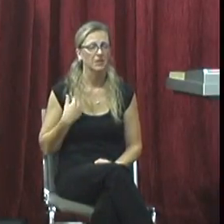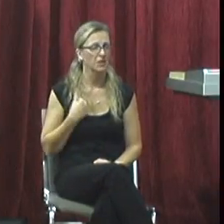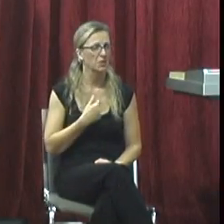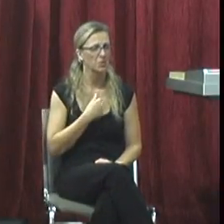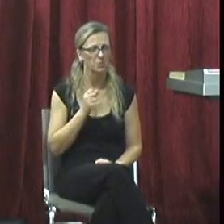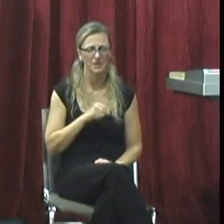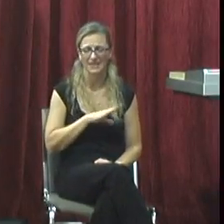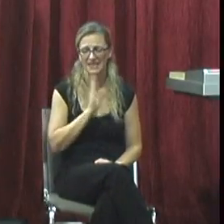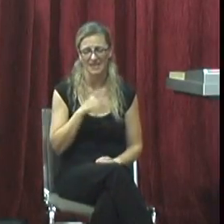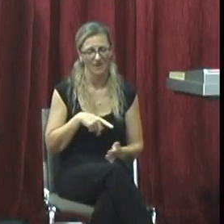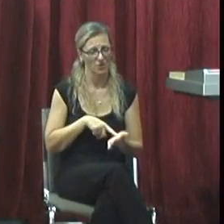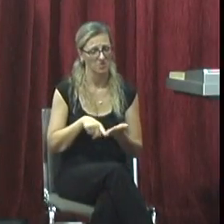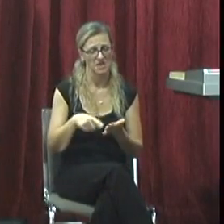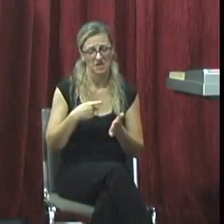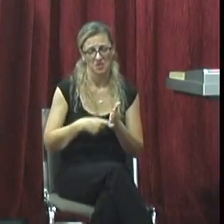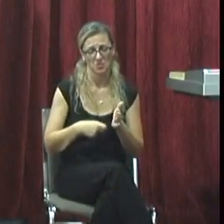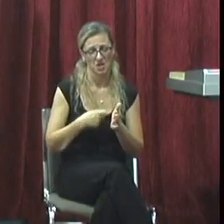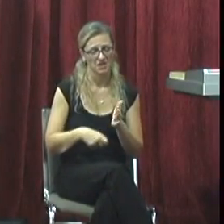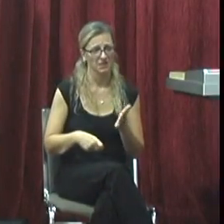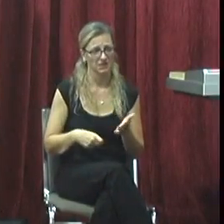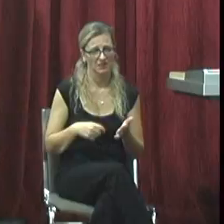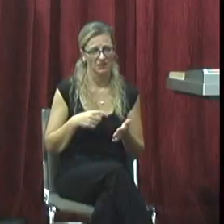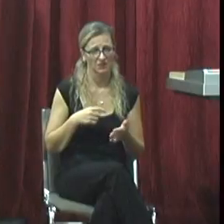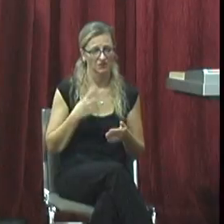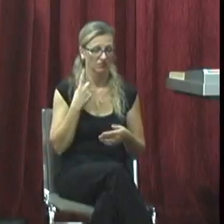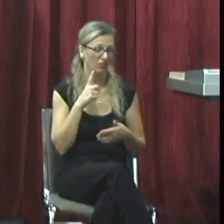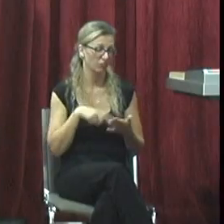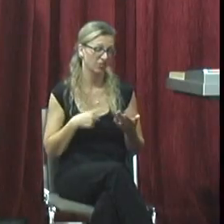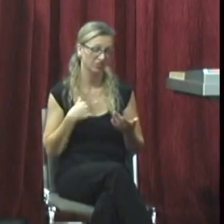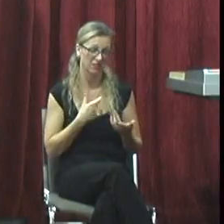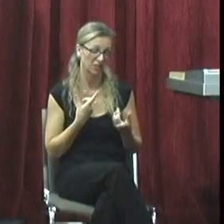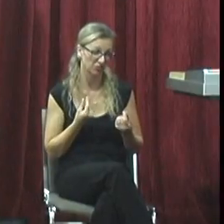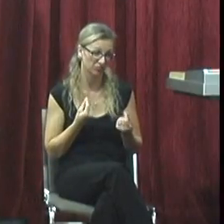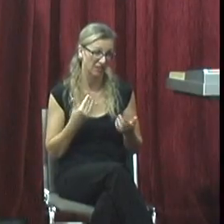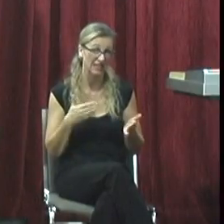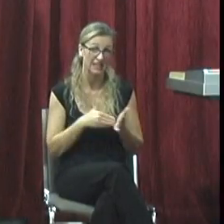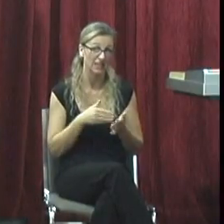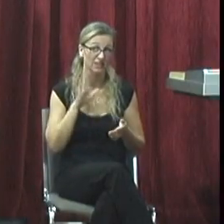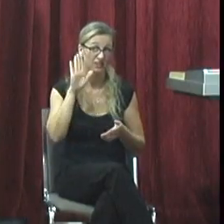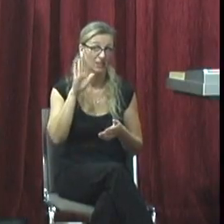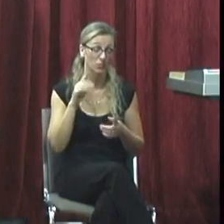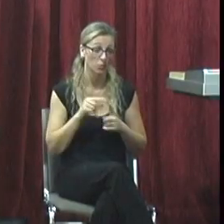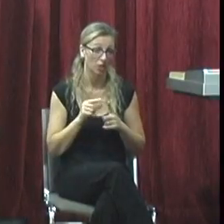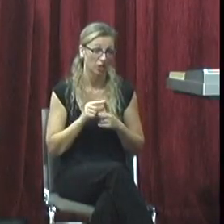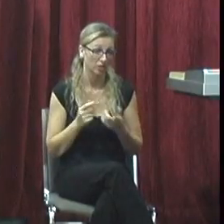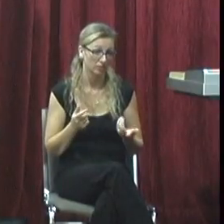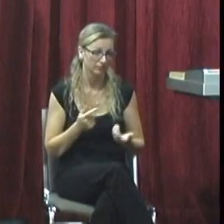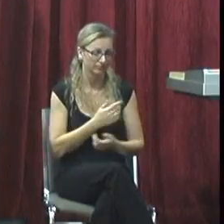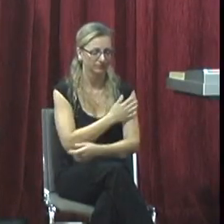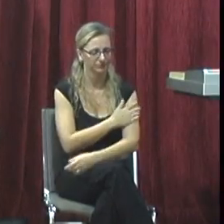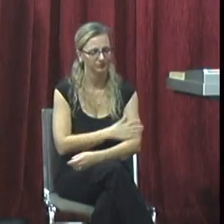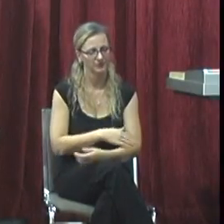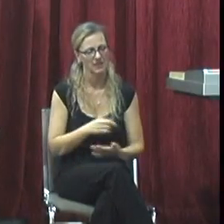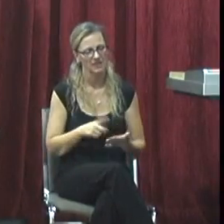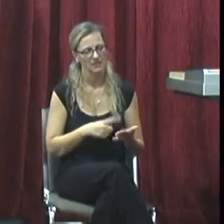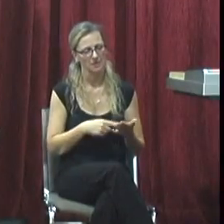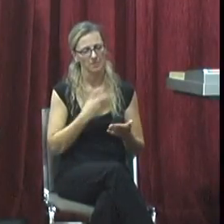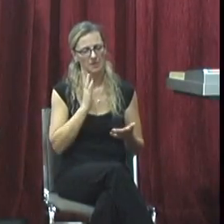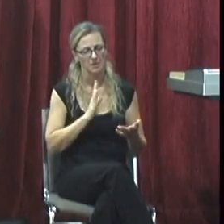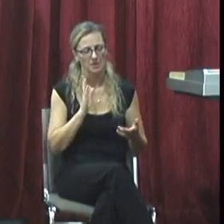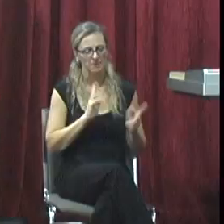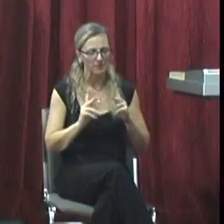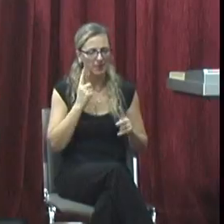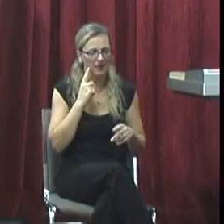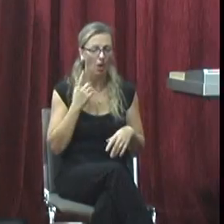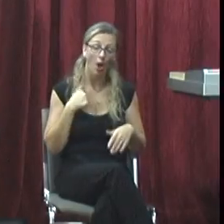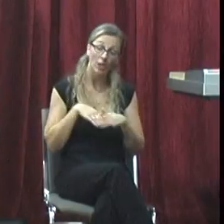word. Sometimes when we're out on the street, we'll ask somebody who thinks that they're going to heaven, well, why would God let you in? You already admitted you broke the